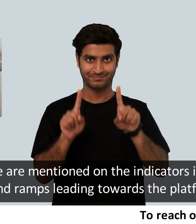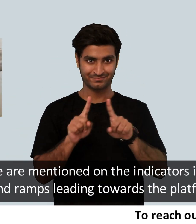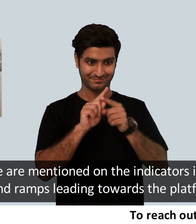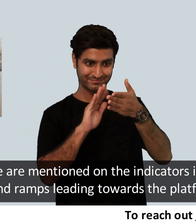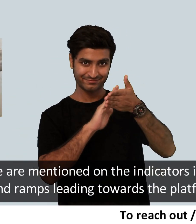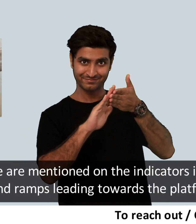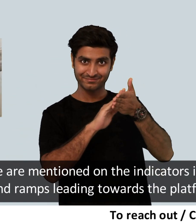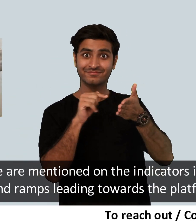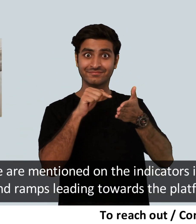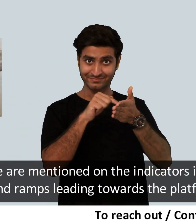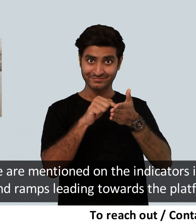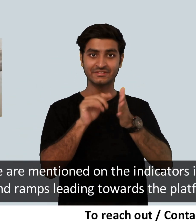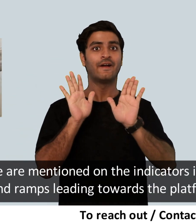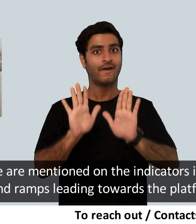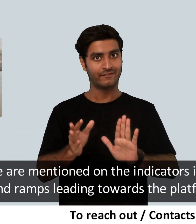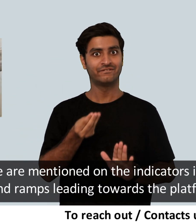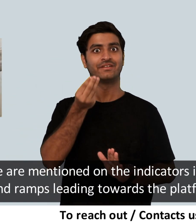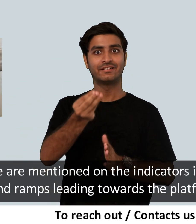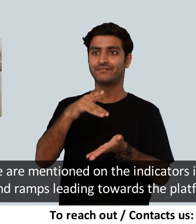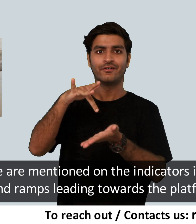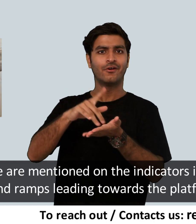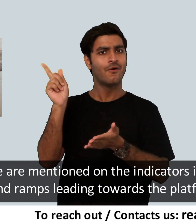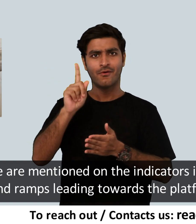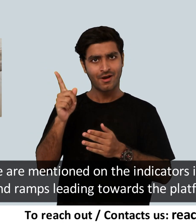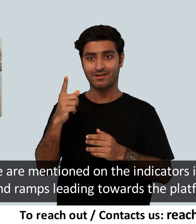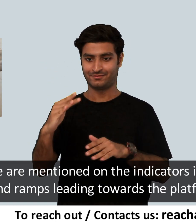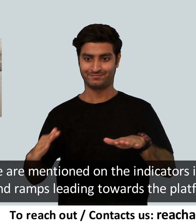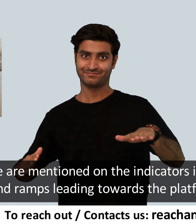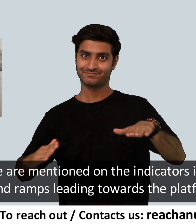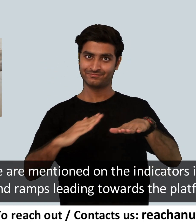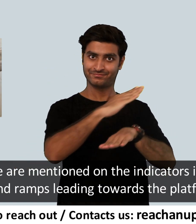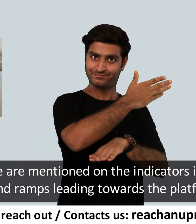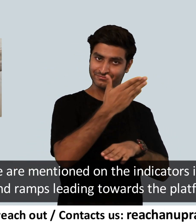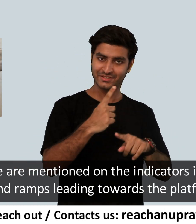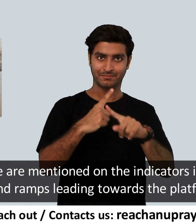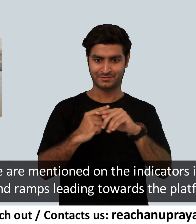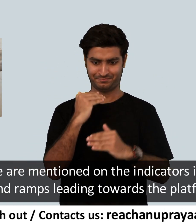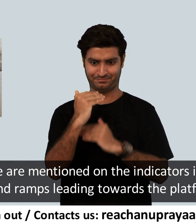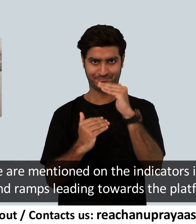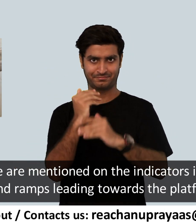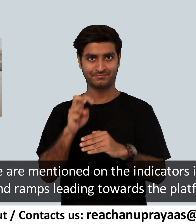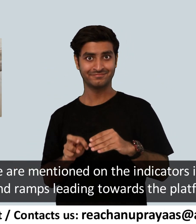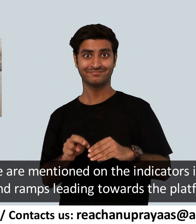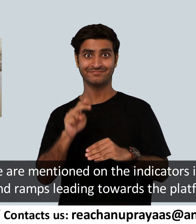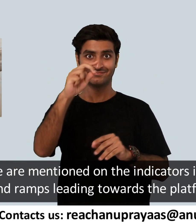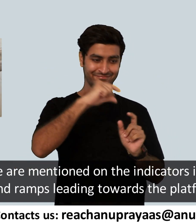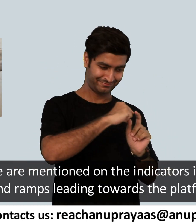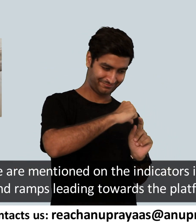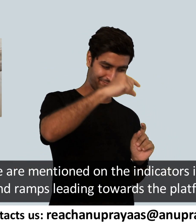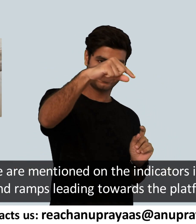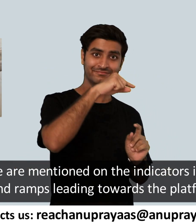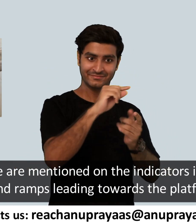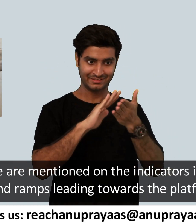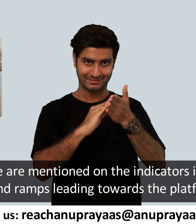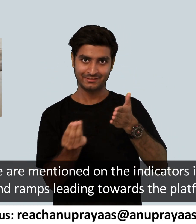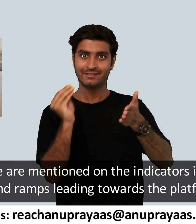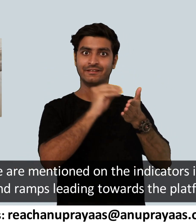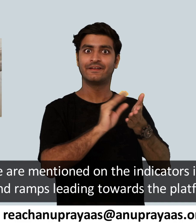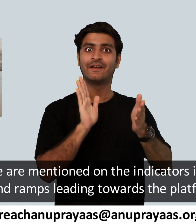Platform numbers in Braille are mentioned on the indicators installed on the railings of stairs and ramps leading towards